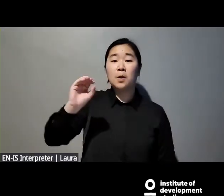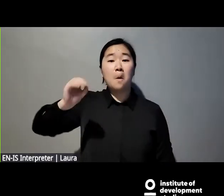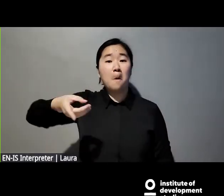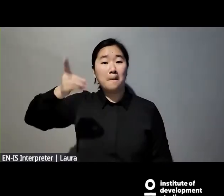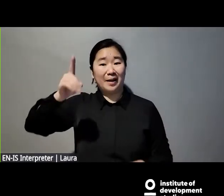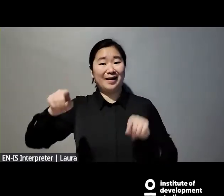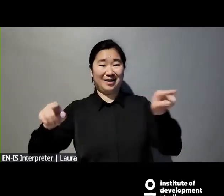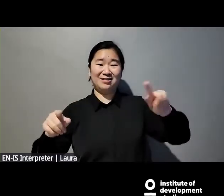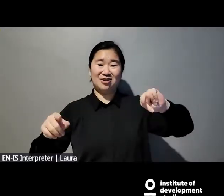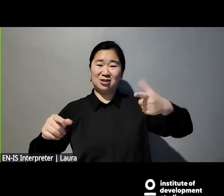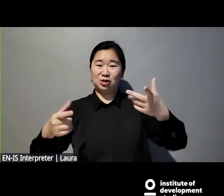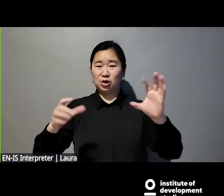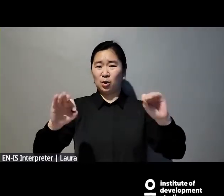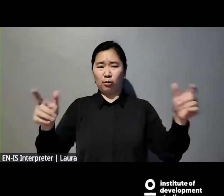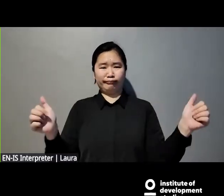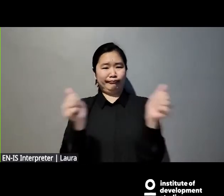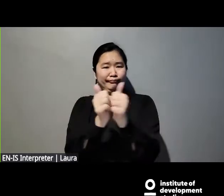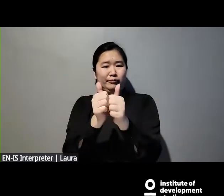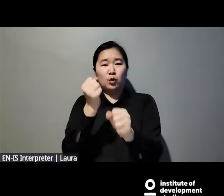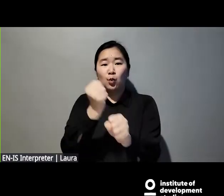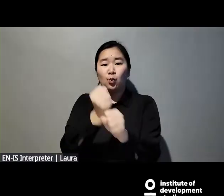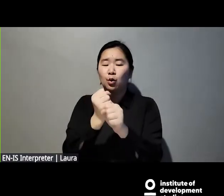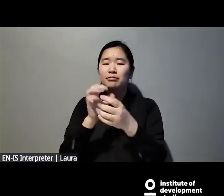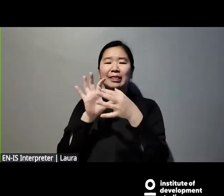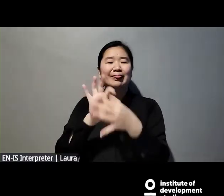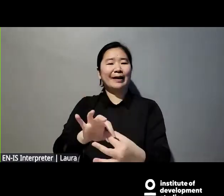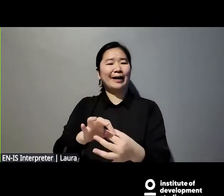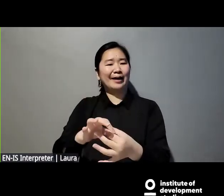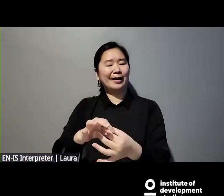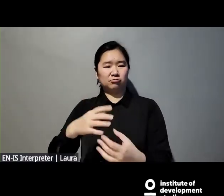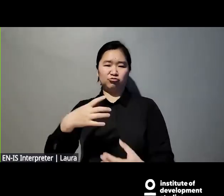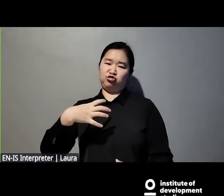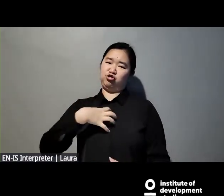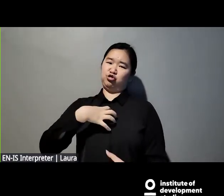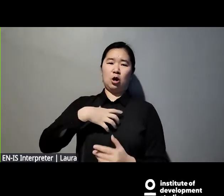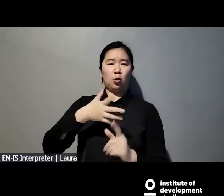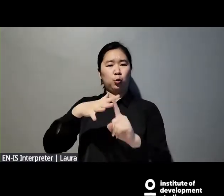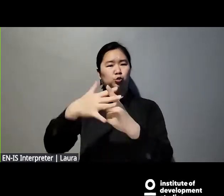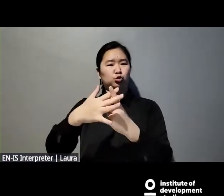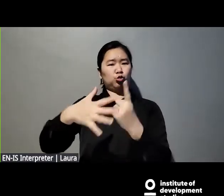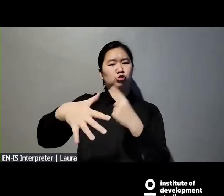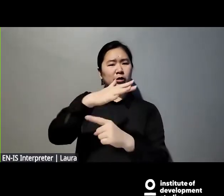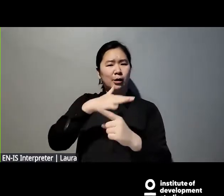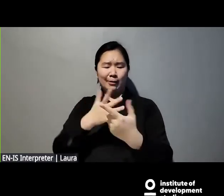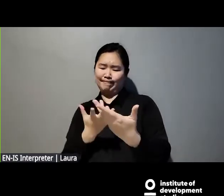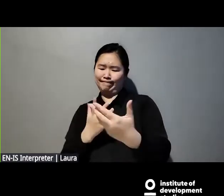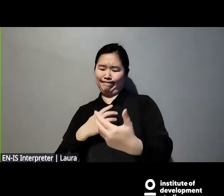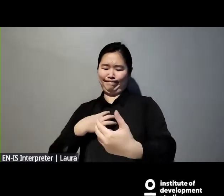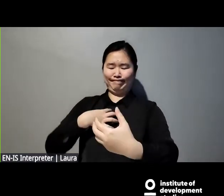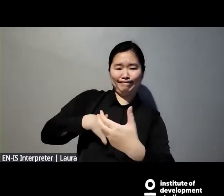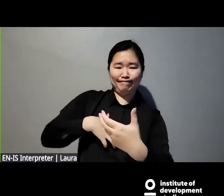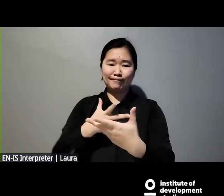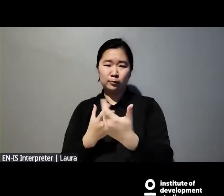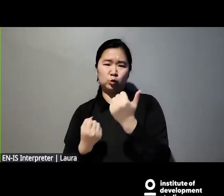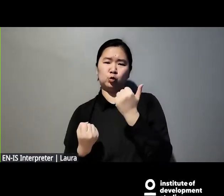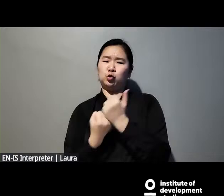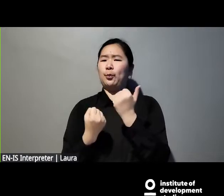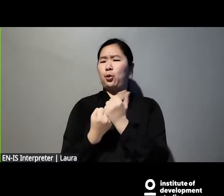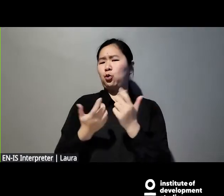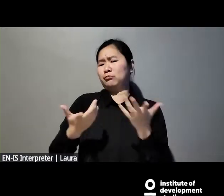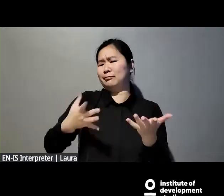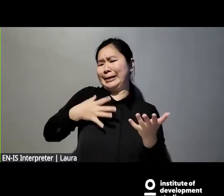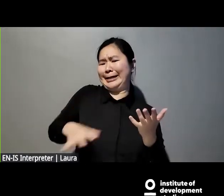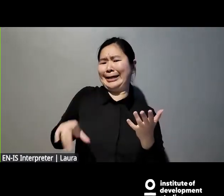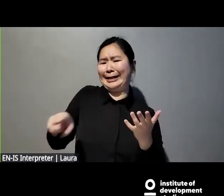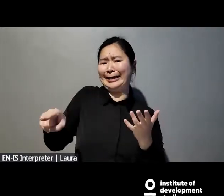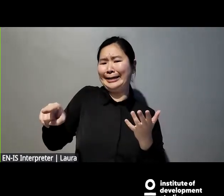aid as a demonstration of solidarity with OPDs. So there is an opportunity here for INGOs, again, to